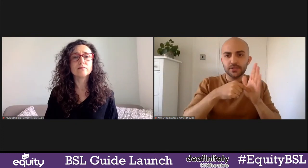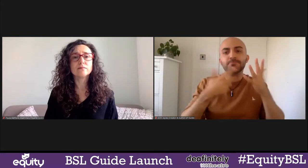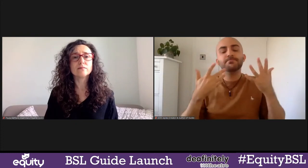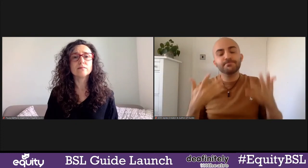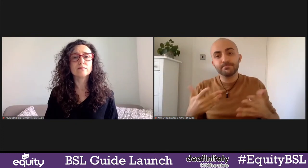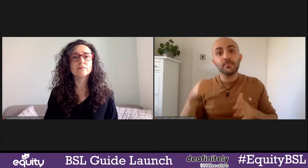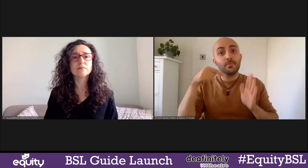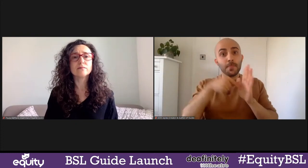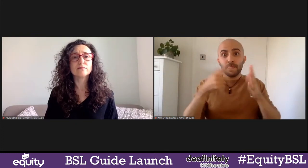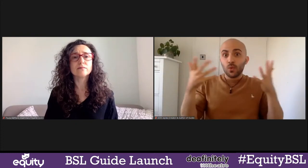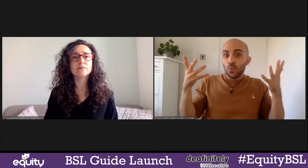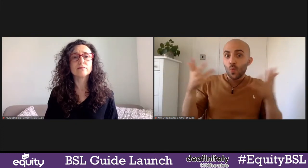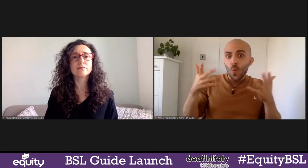So what's in the guide?